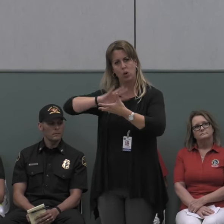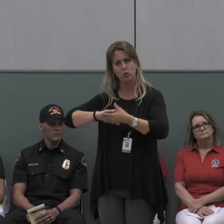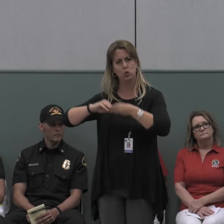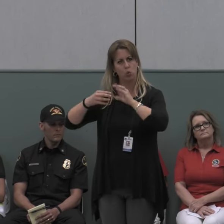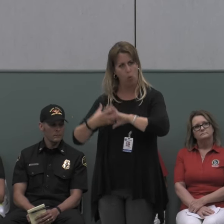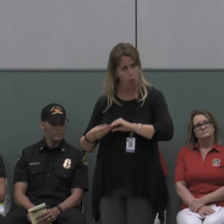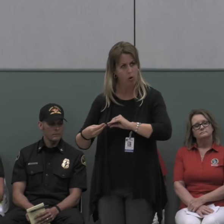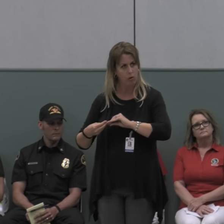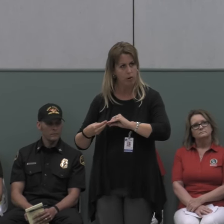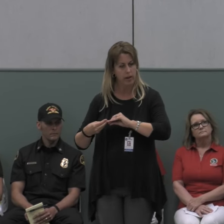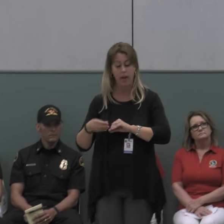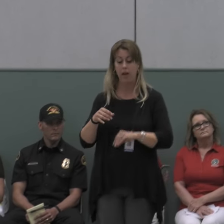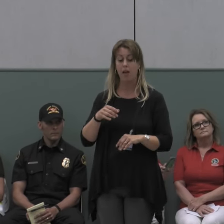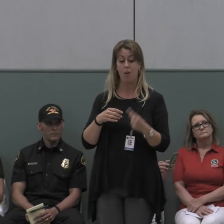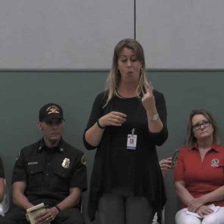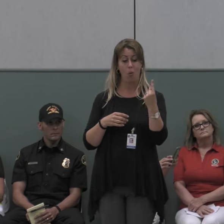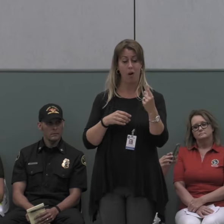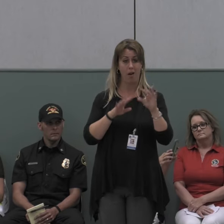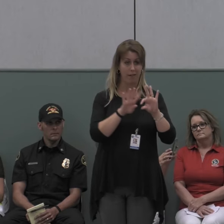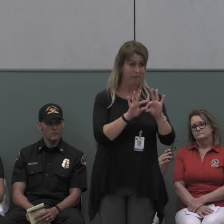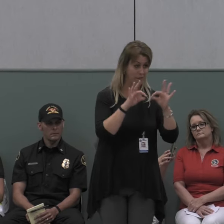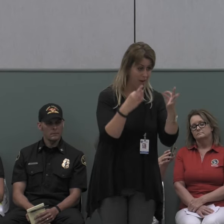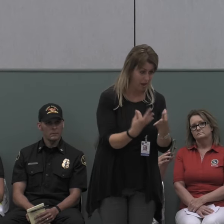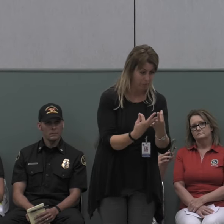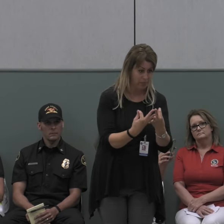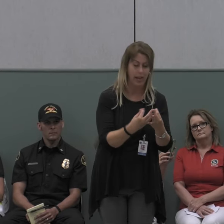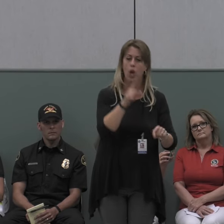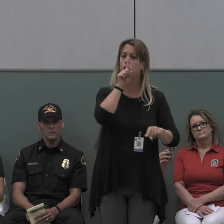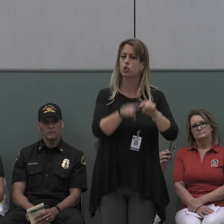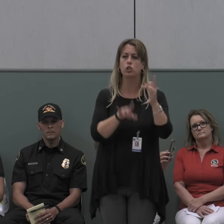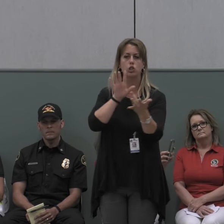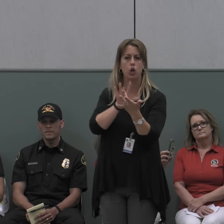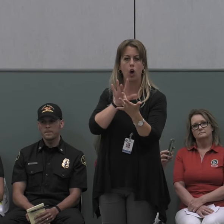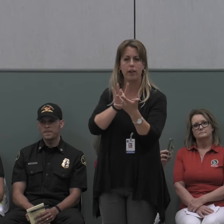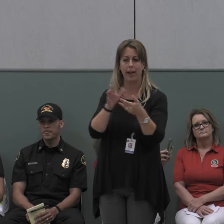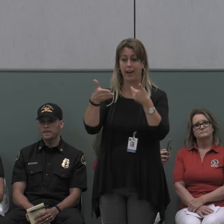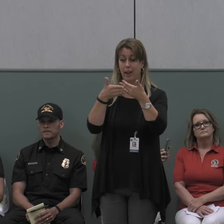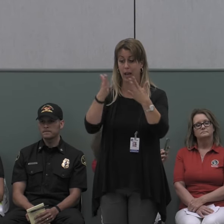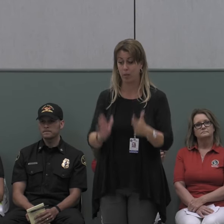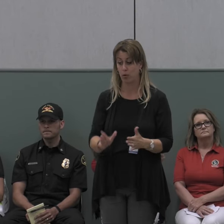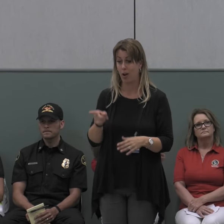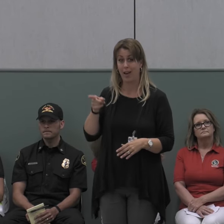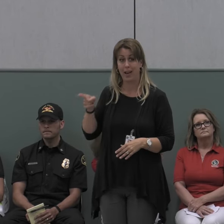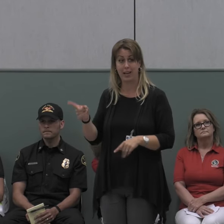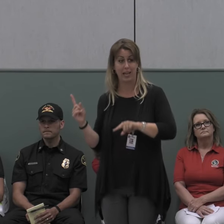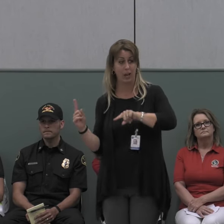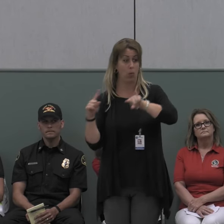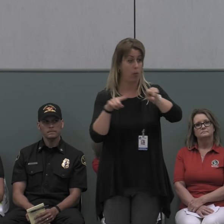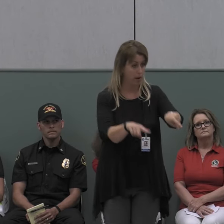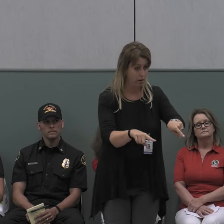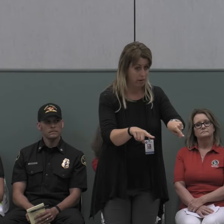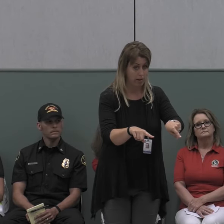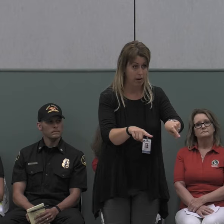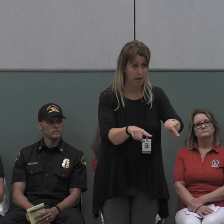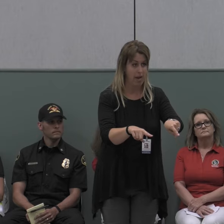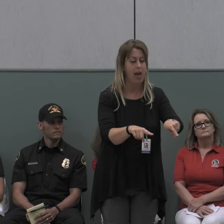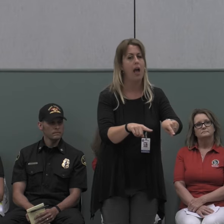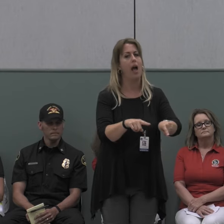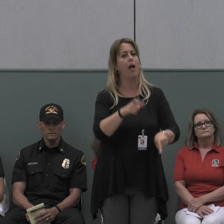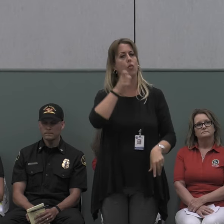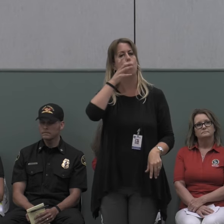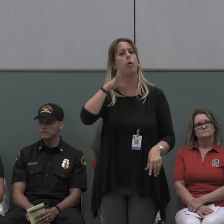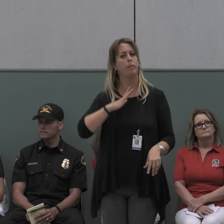get a hold of one of his neighbors. He went down there and the lady was transported